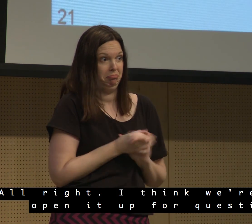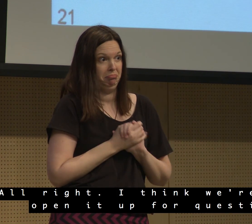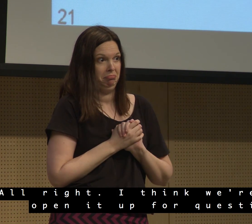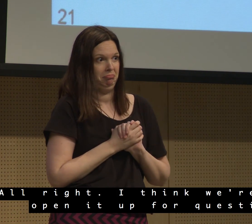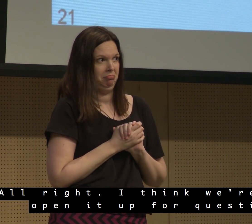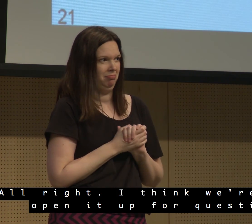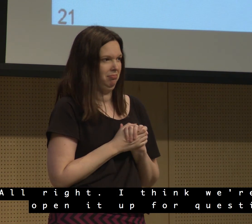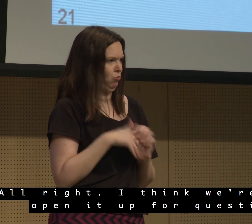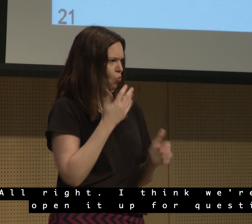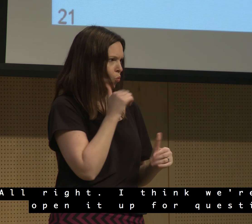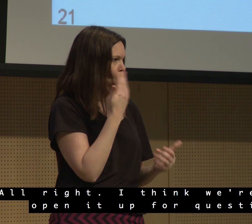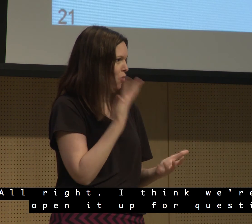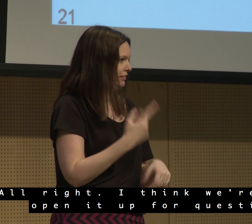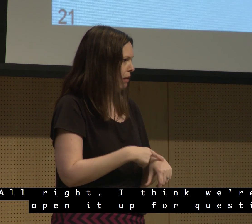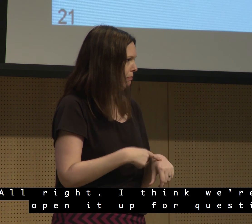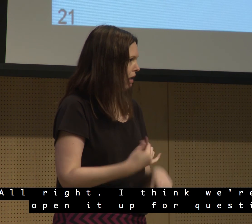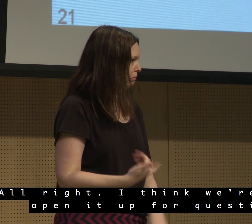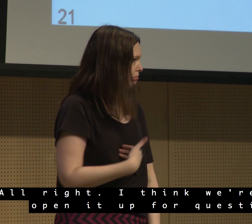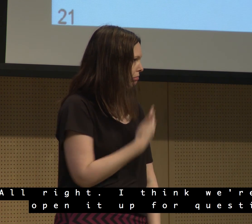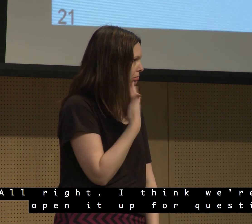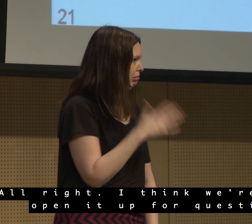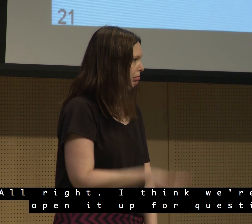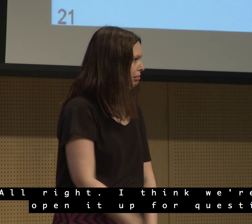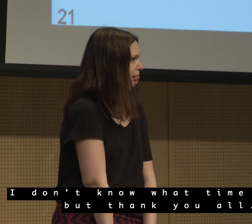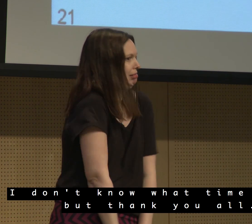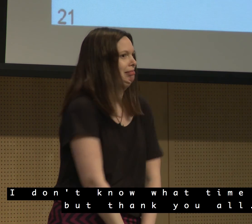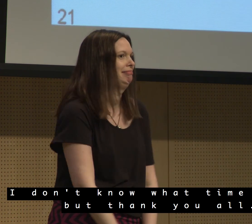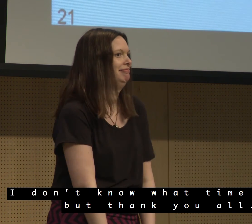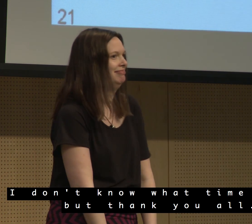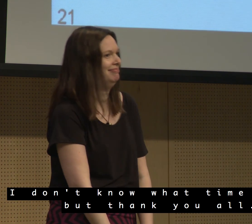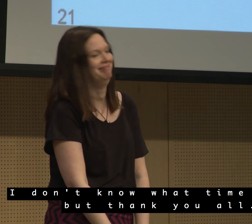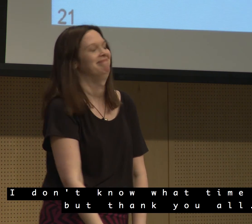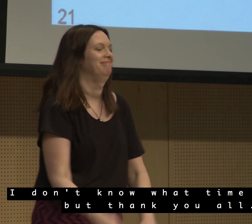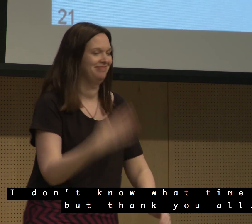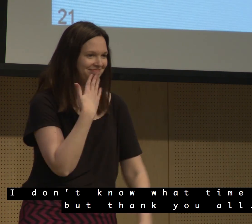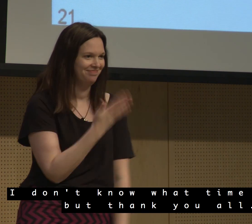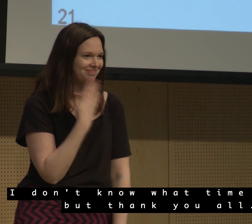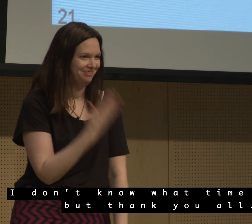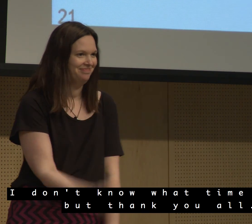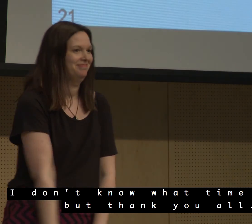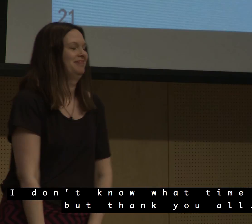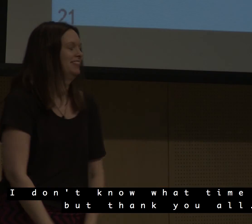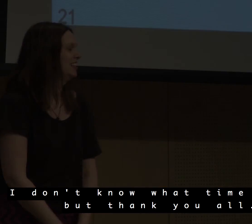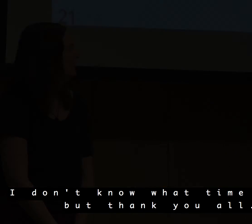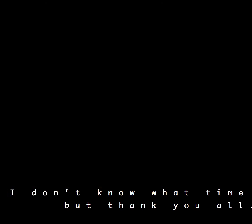All right, I think we're gonna open it up for questions. I don't know what time it is, but thank you all.